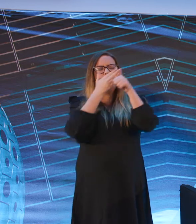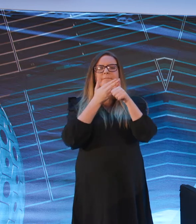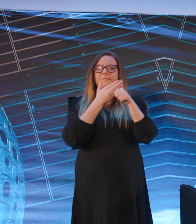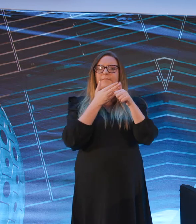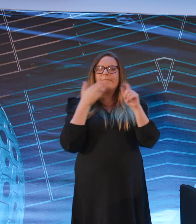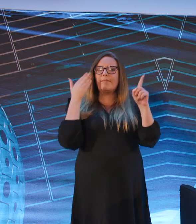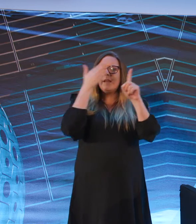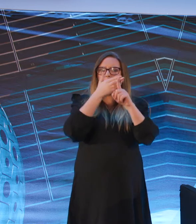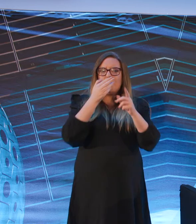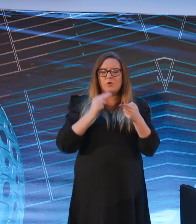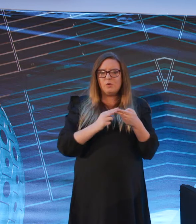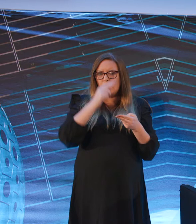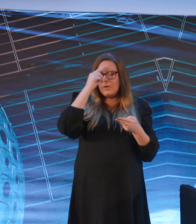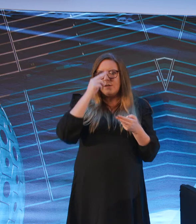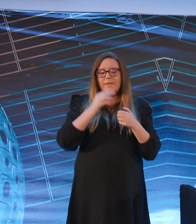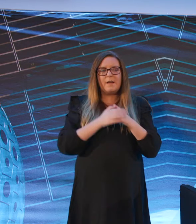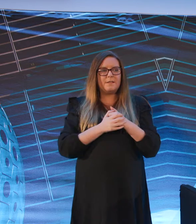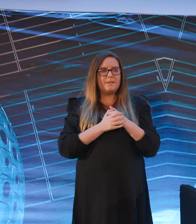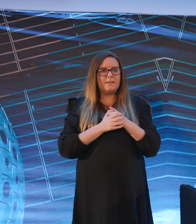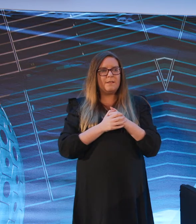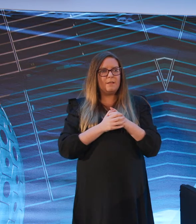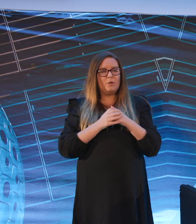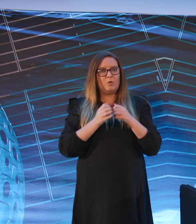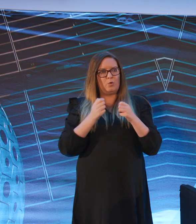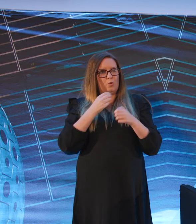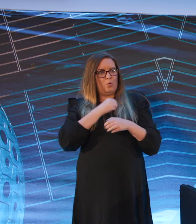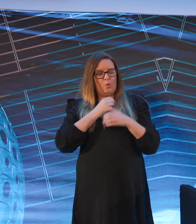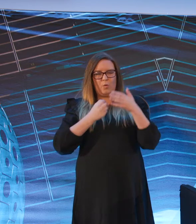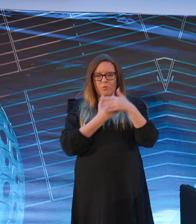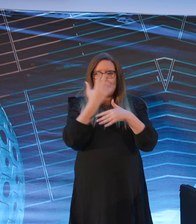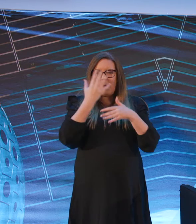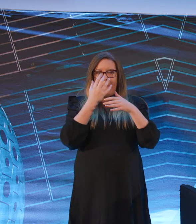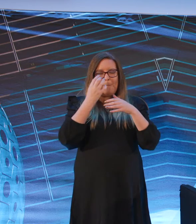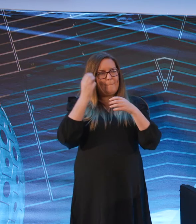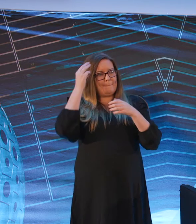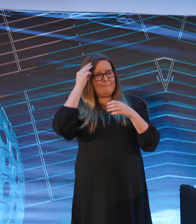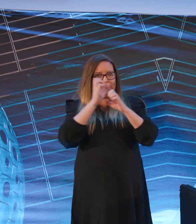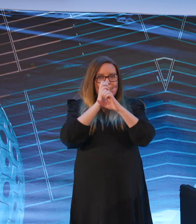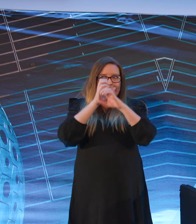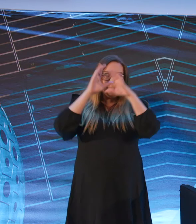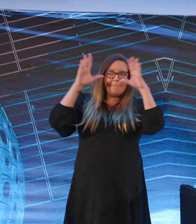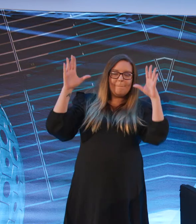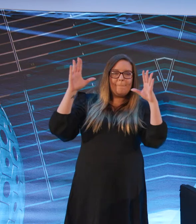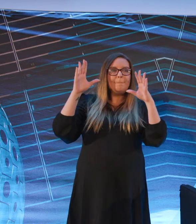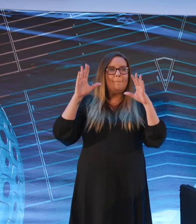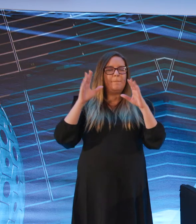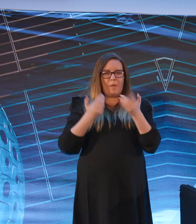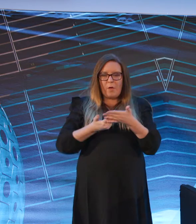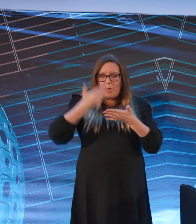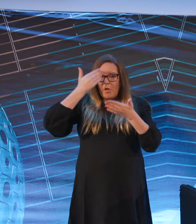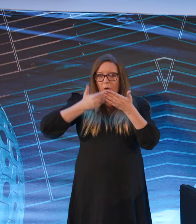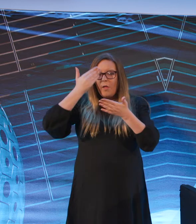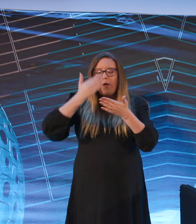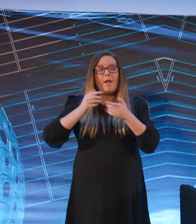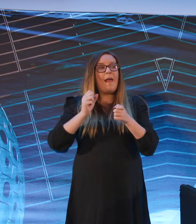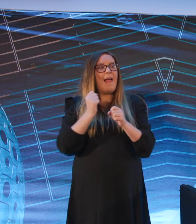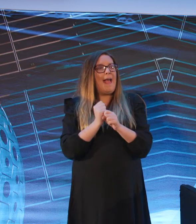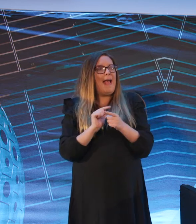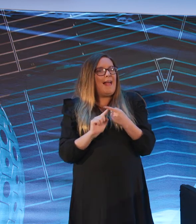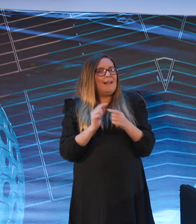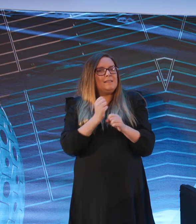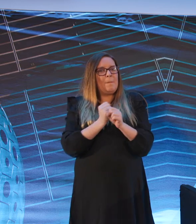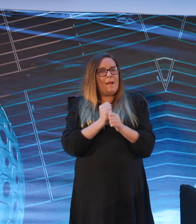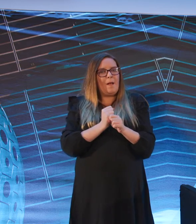a cultivation or enlargement of the mind. And I would go further and say it's about the free